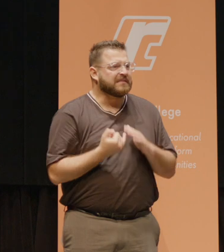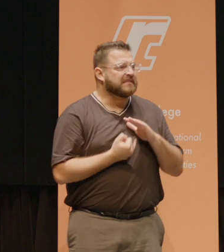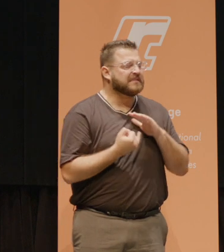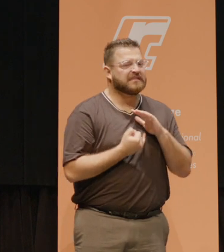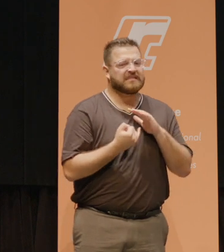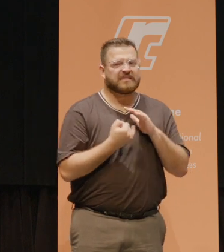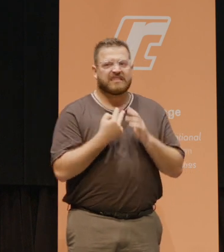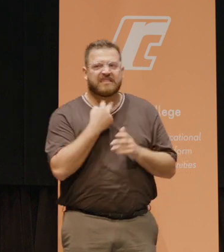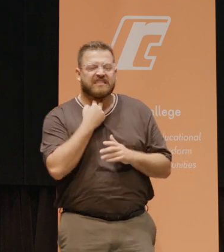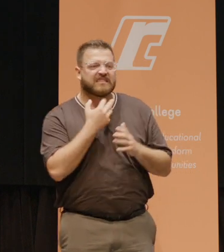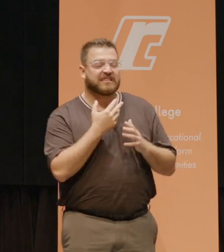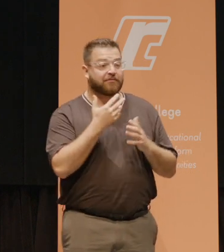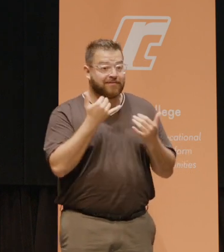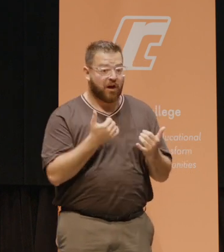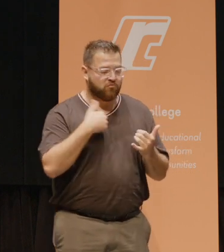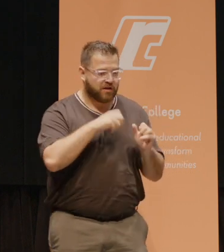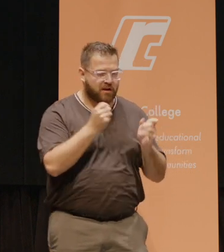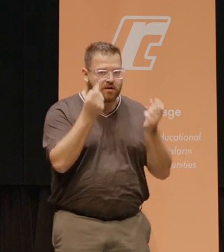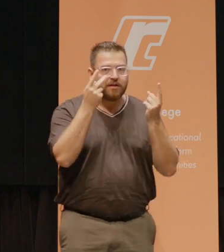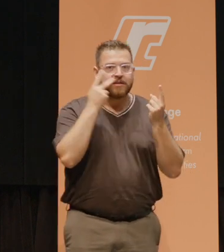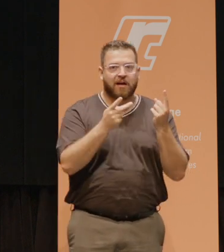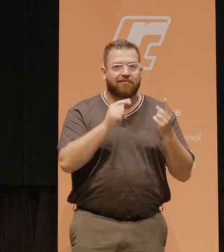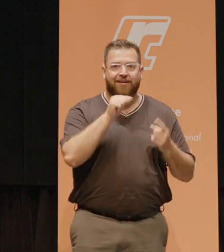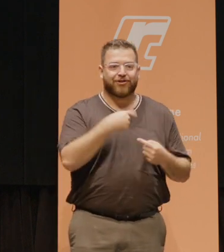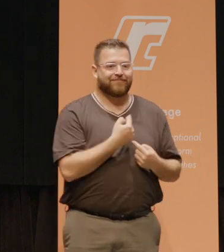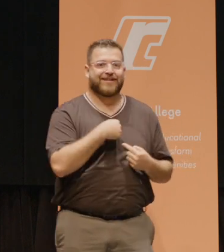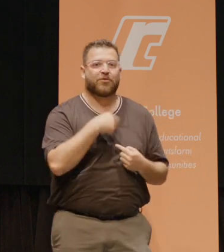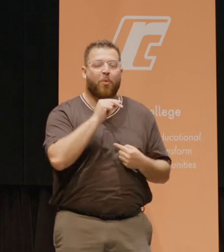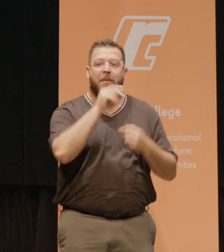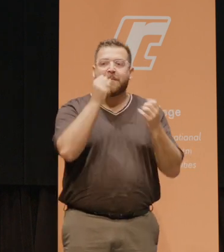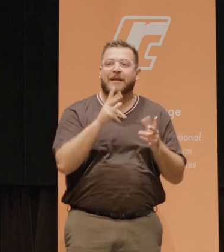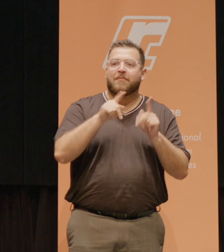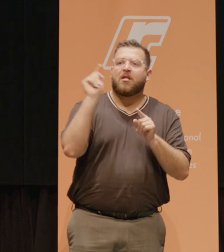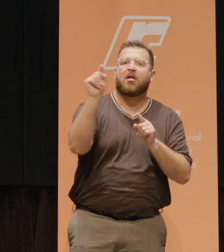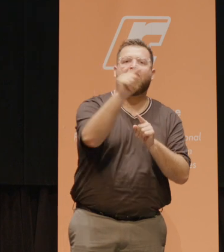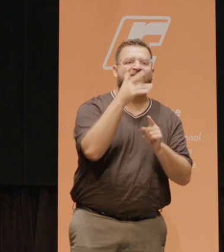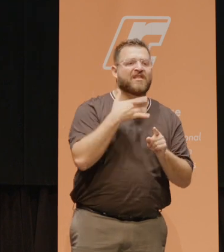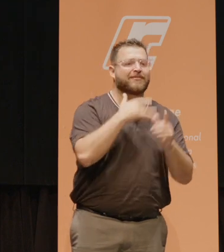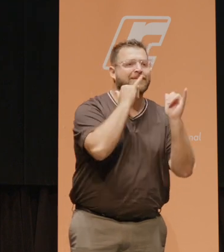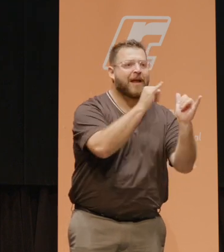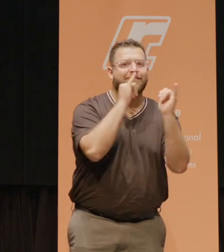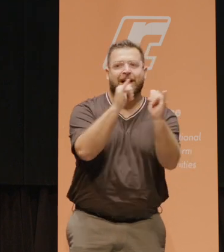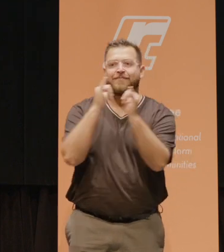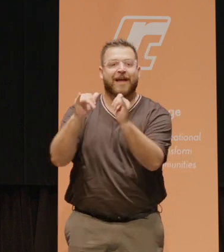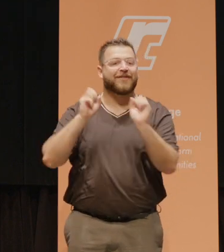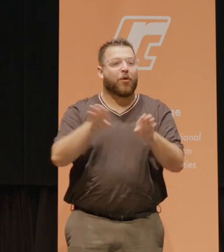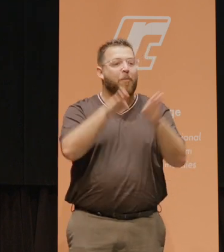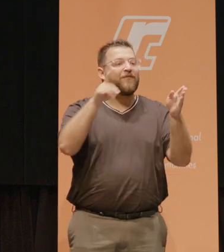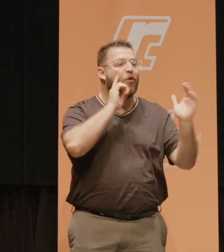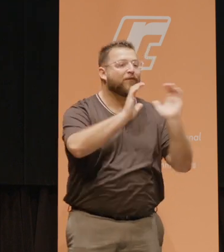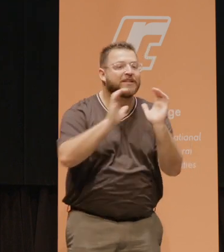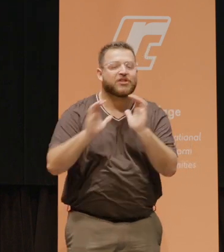And so for us to be able to understand that a lot of people feel like this, and for us to start to find spaces to have conversations, to start to understand,